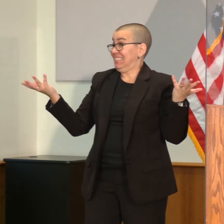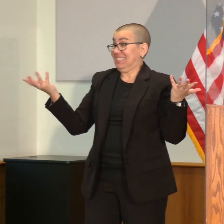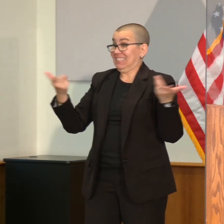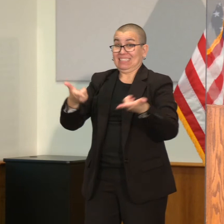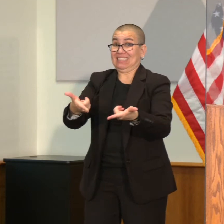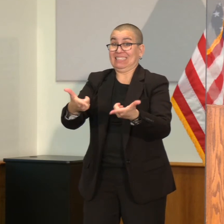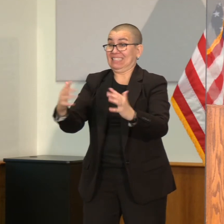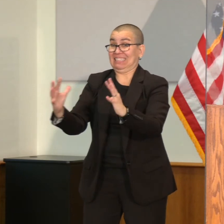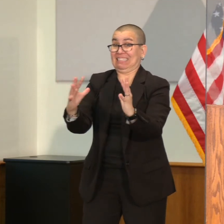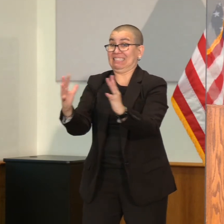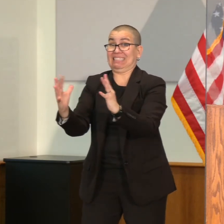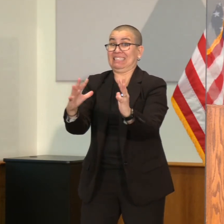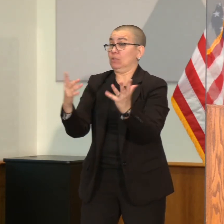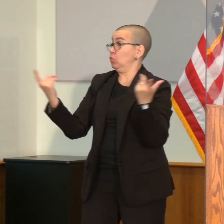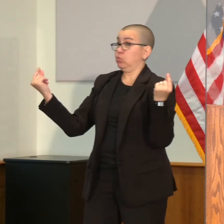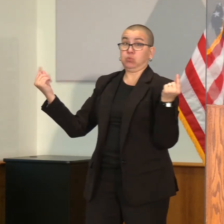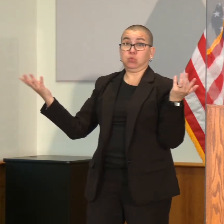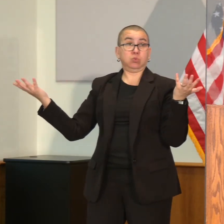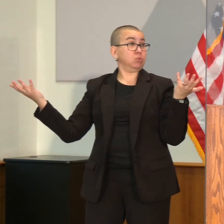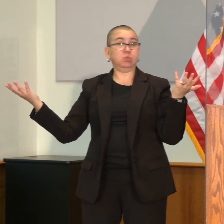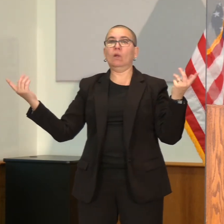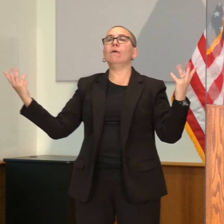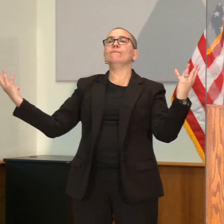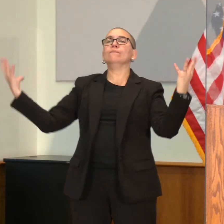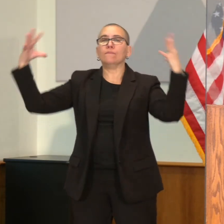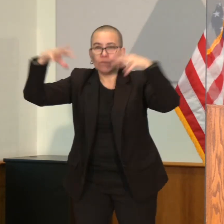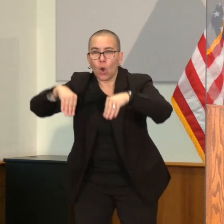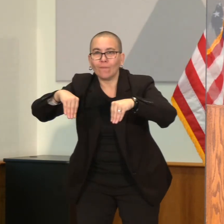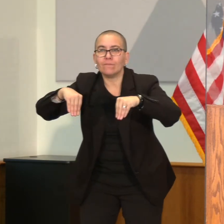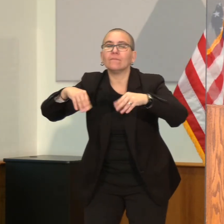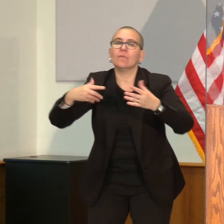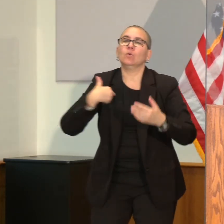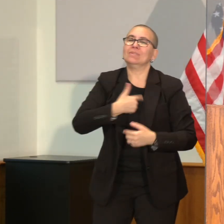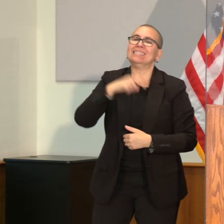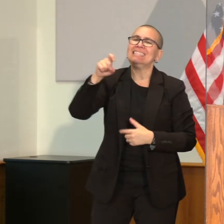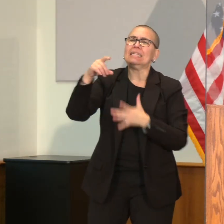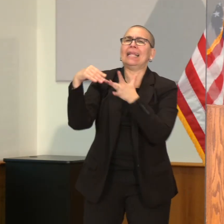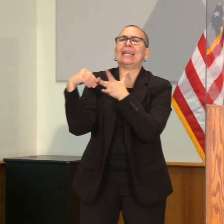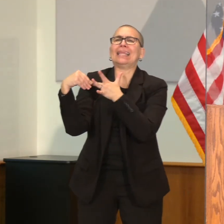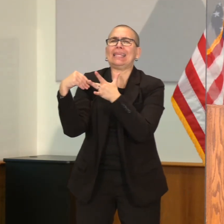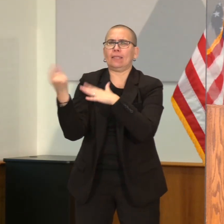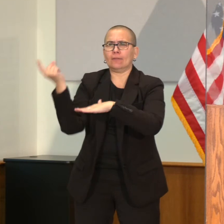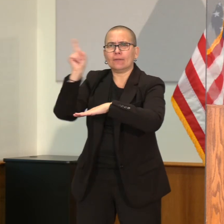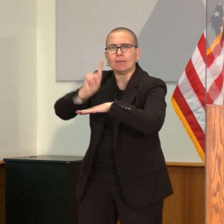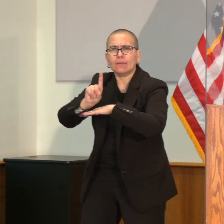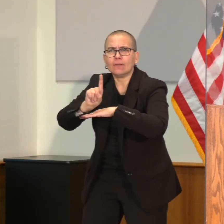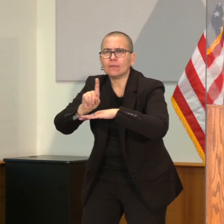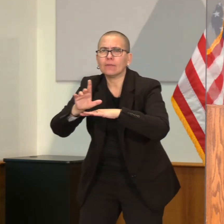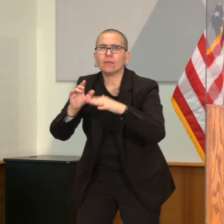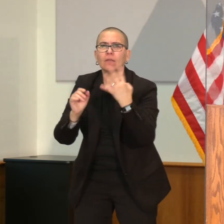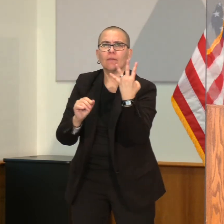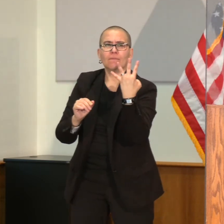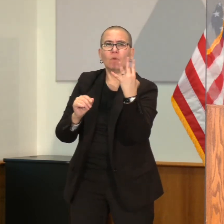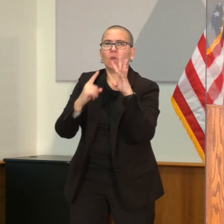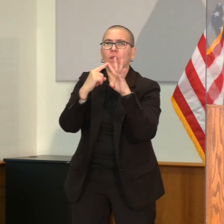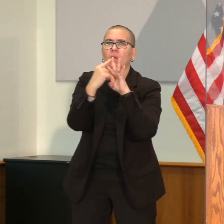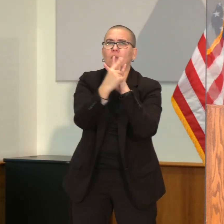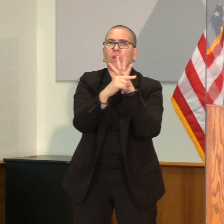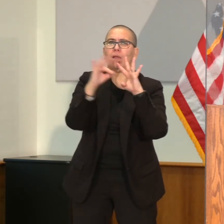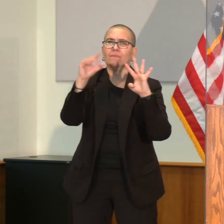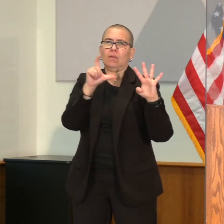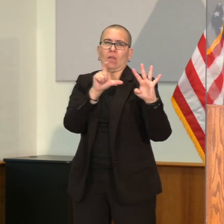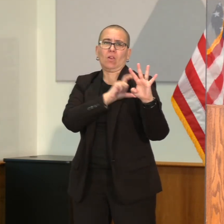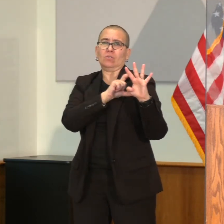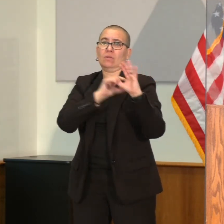we really need for the leaders of the 3 law enforcement organizations and the leaders in the community